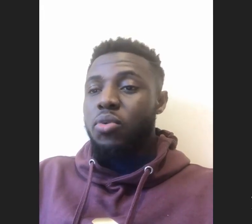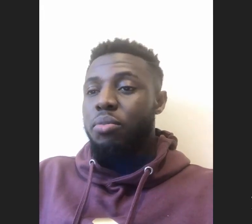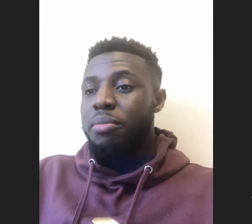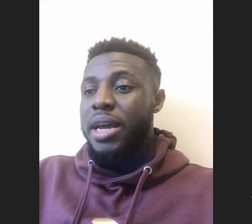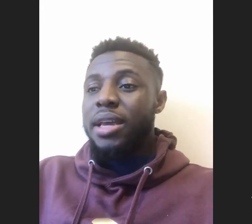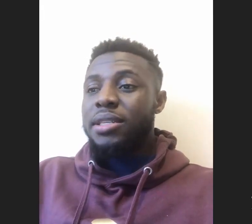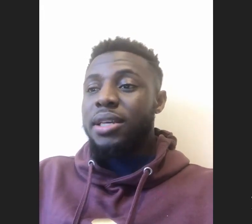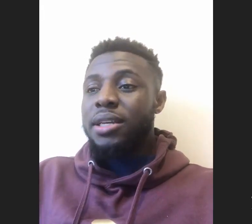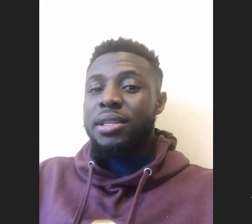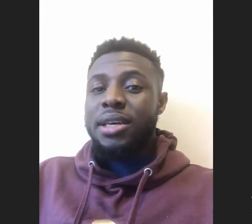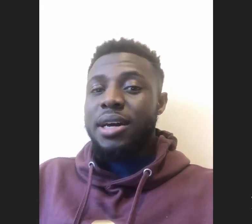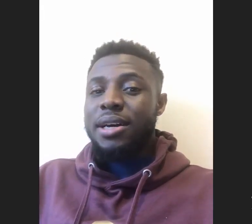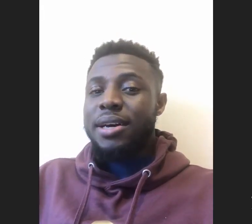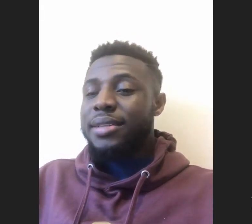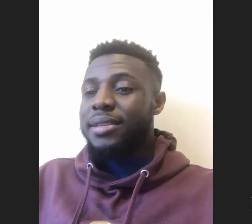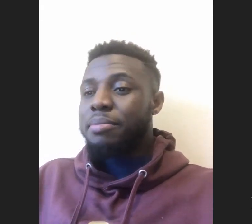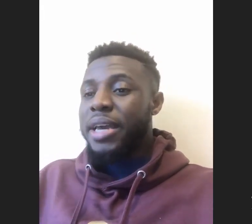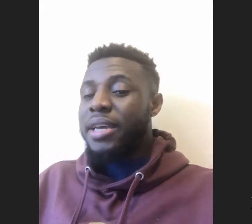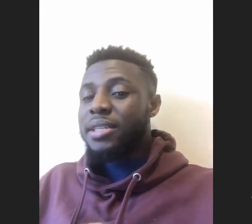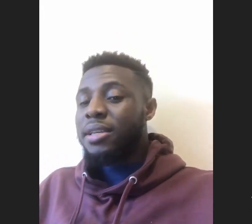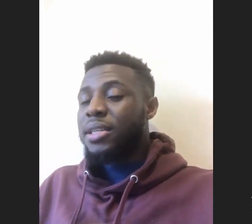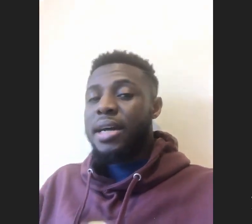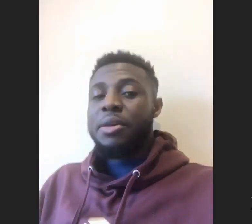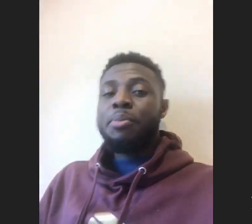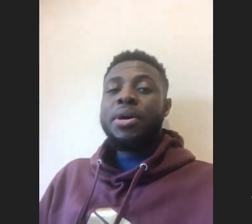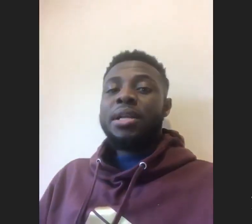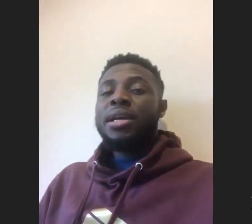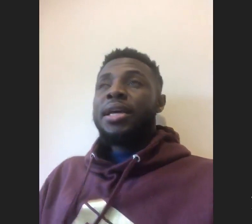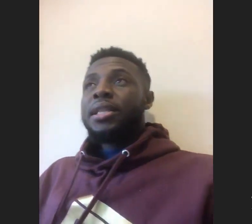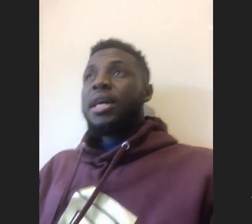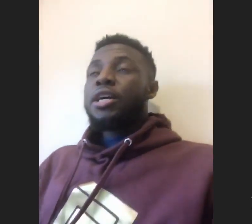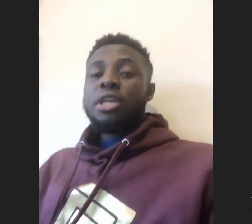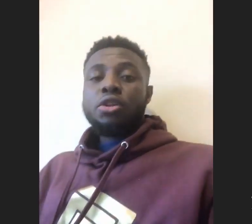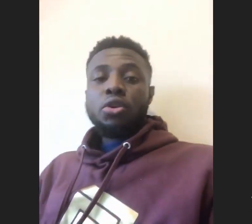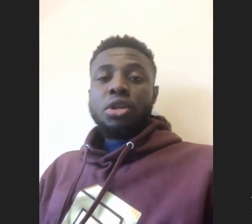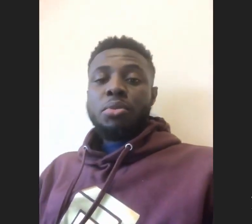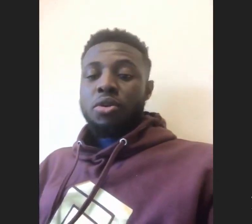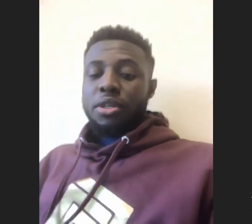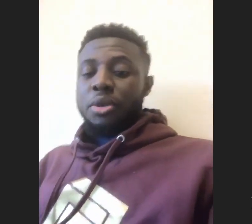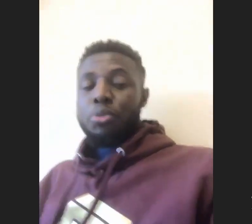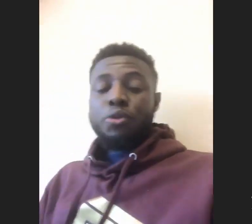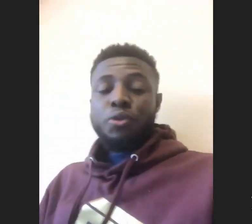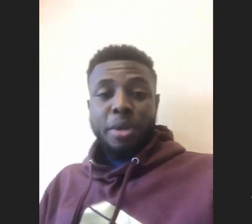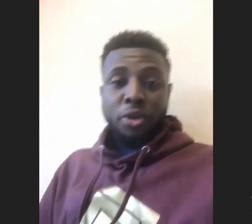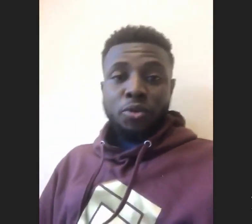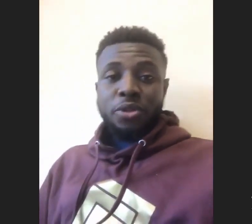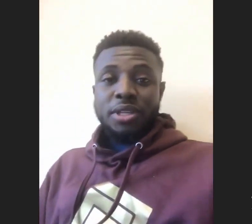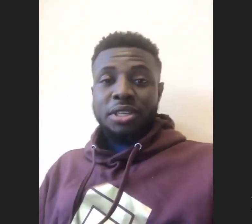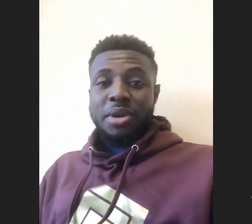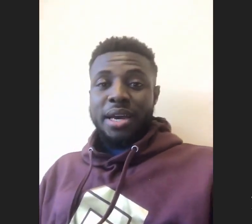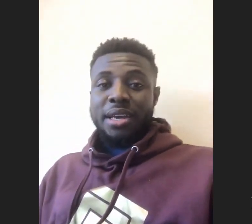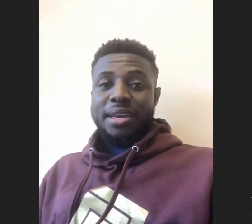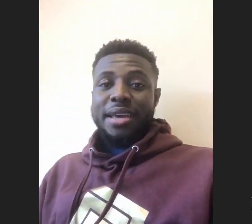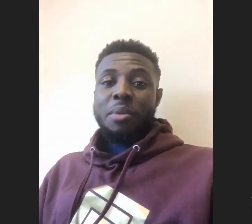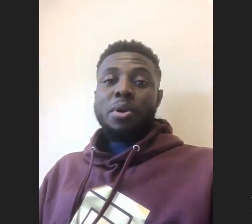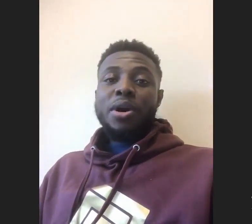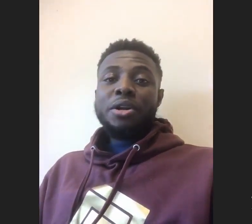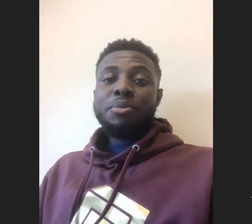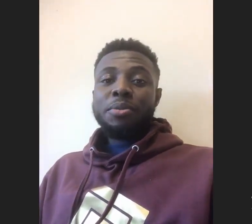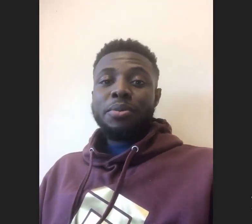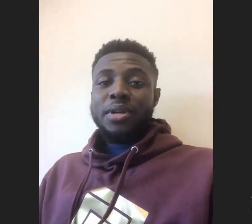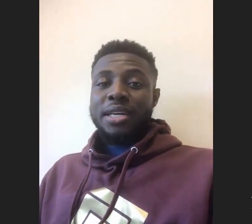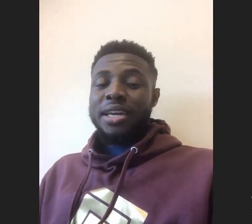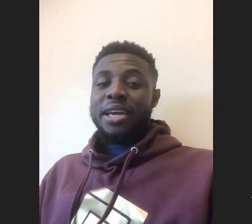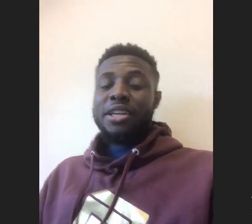my essays had a part that talked about improving my community by